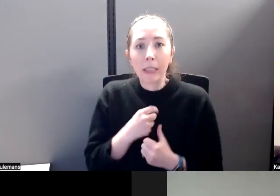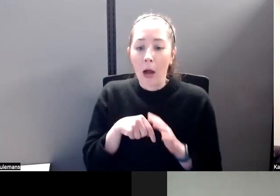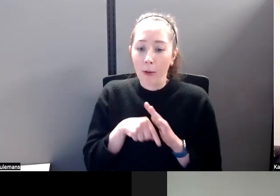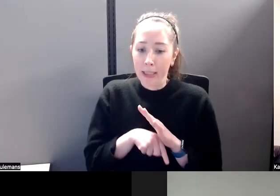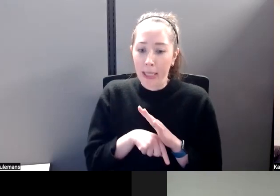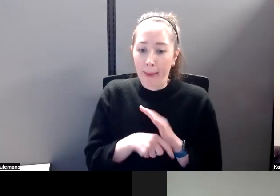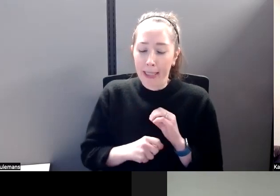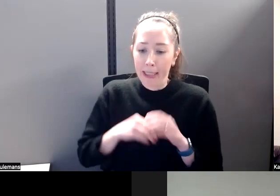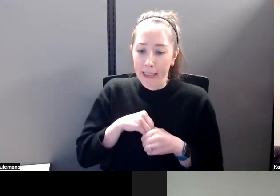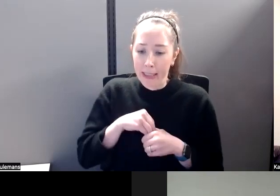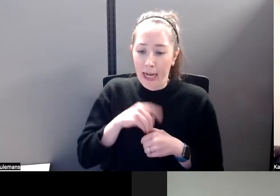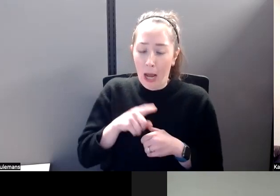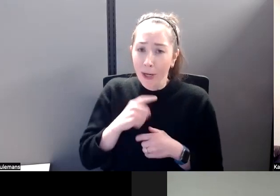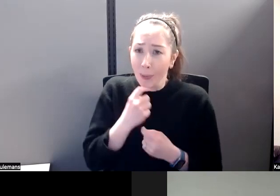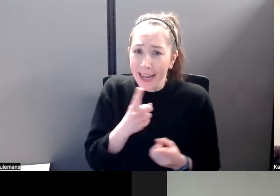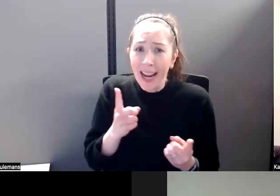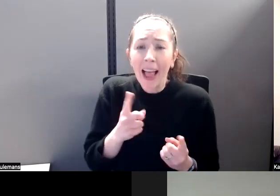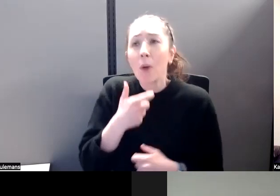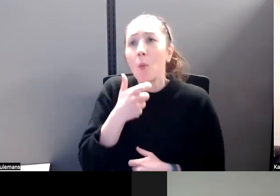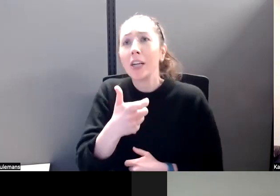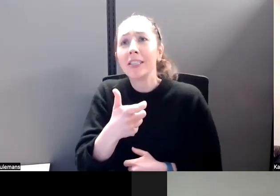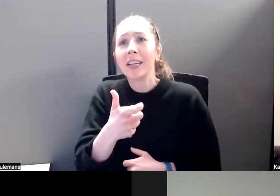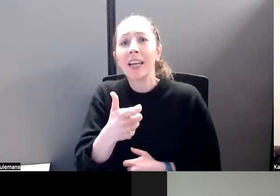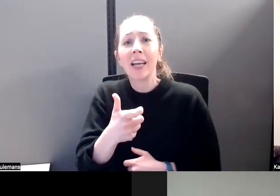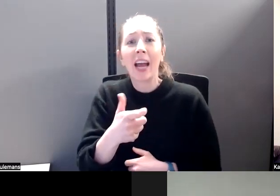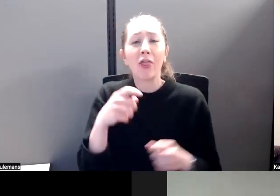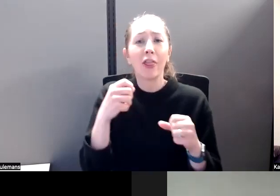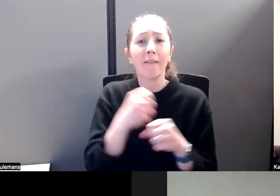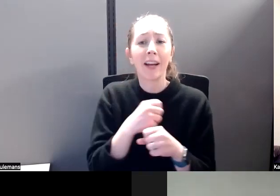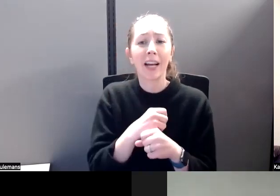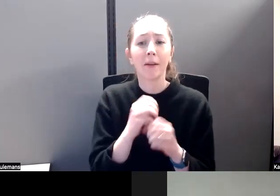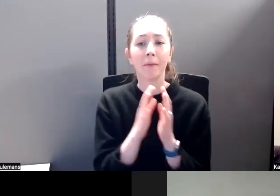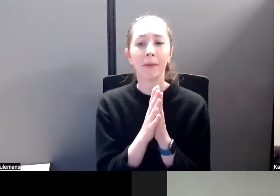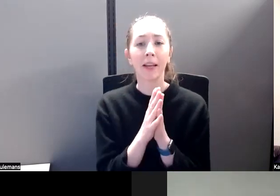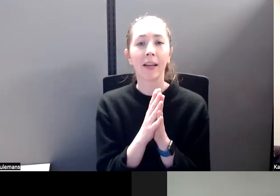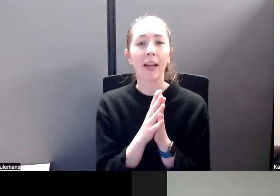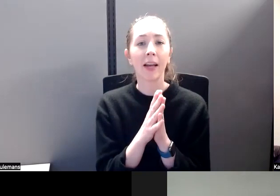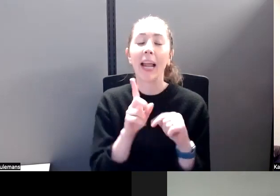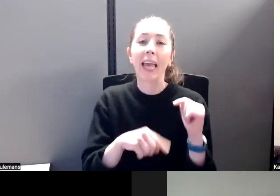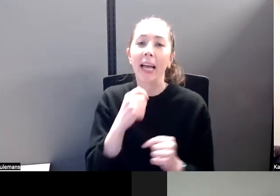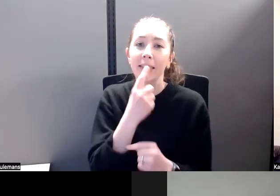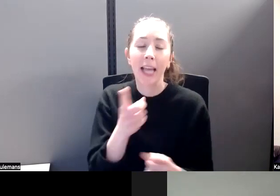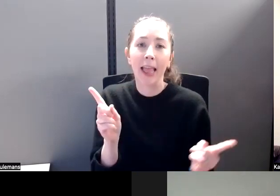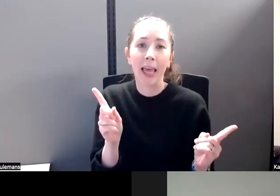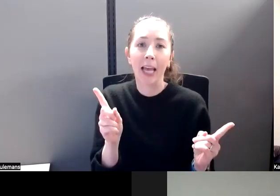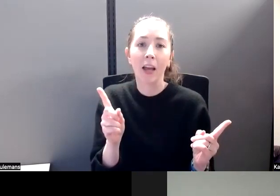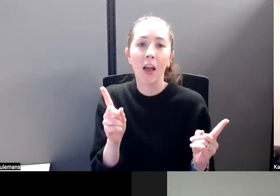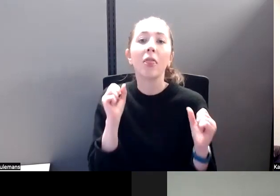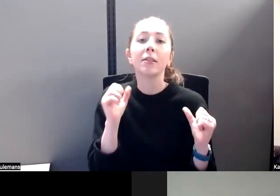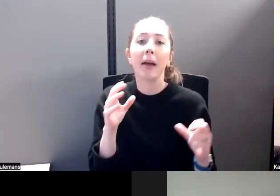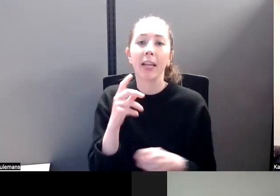because I'm watching my postables and they're just fiercely fighting still, you know, I can't say anything, you know, and there's a million reasons for that. That's not